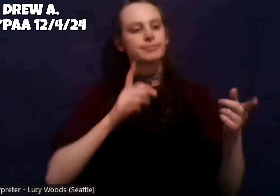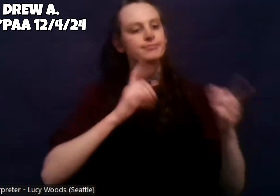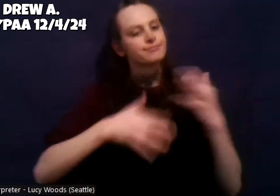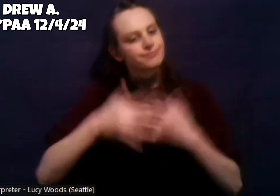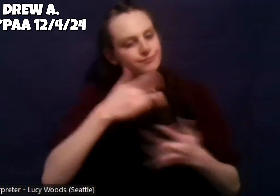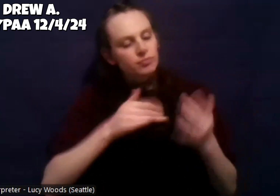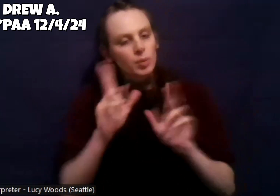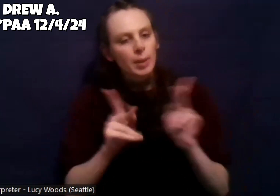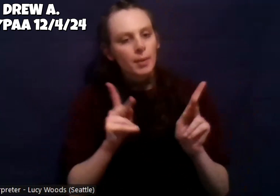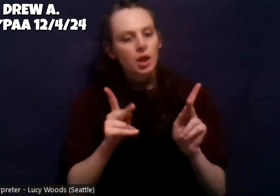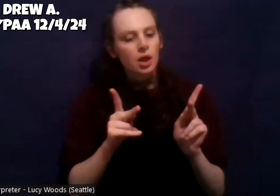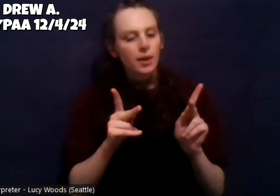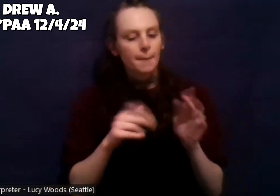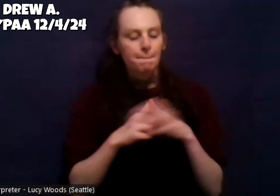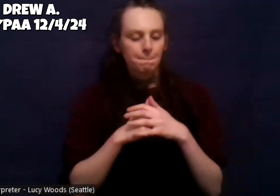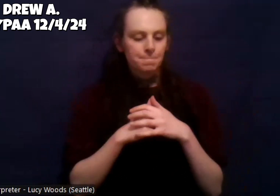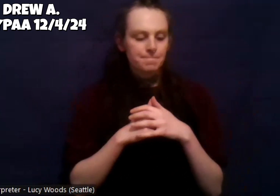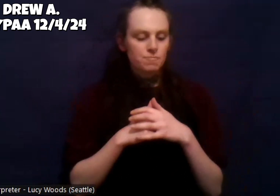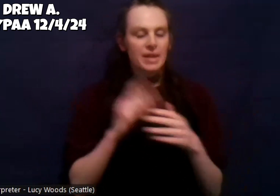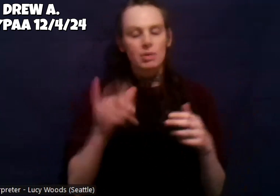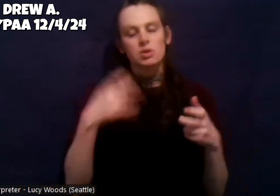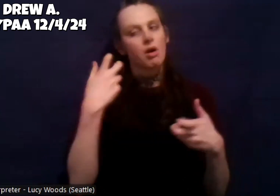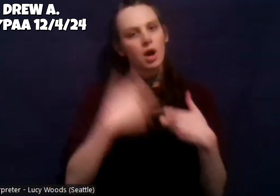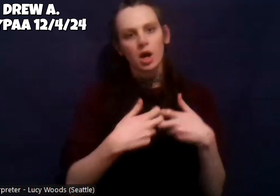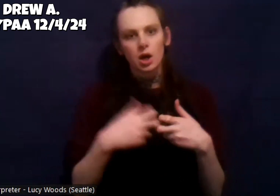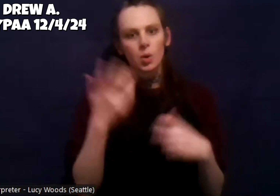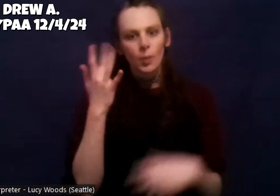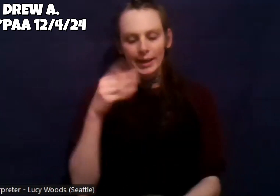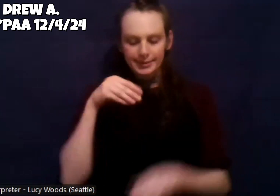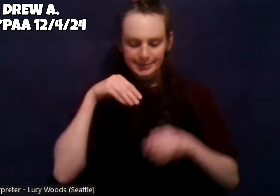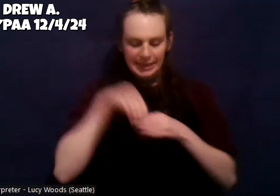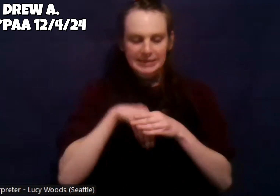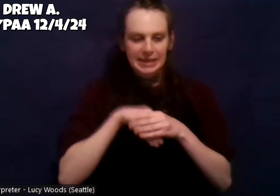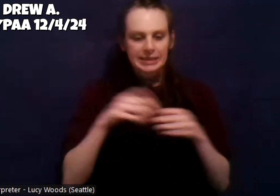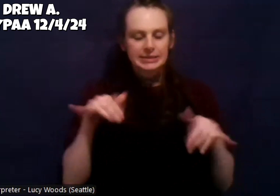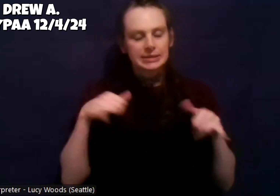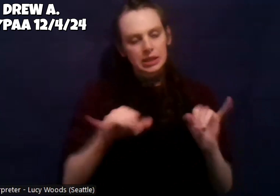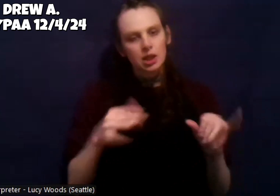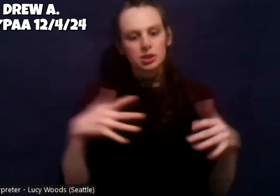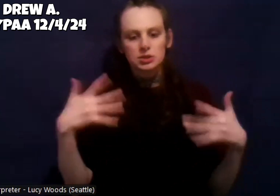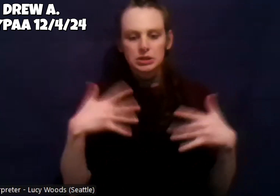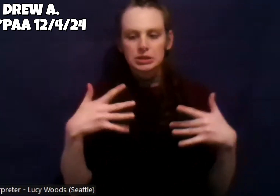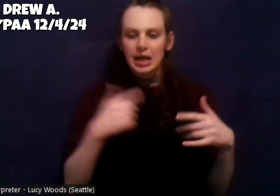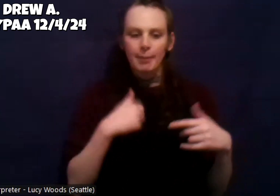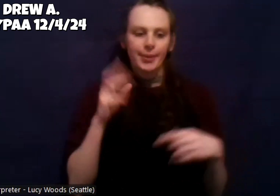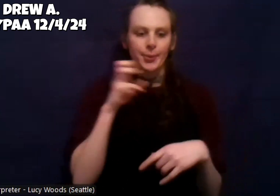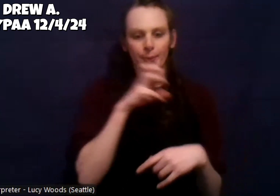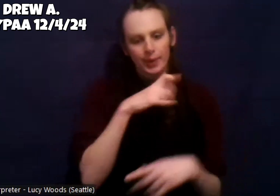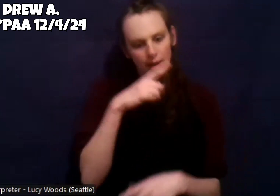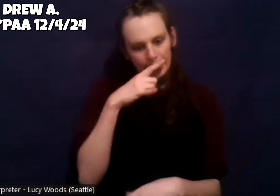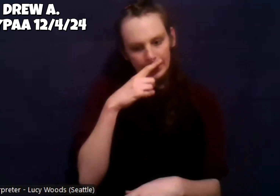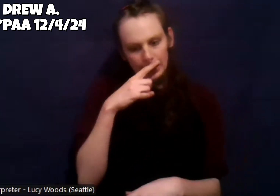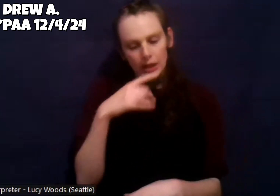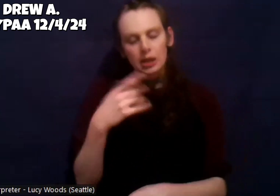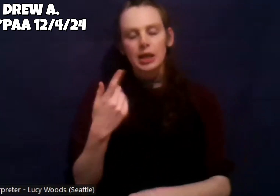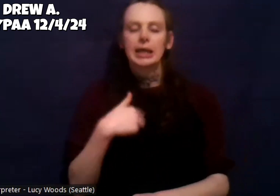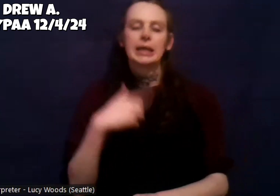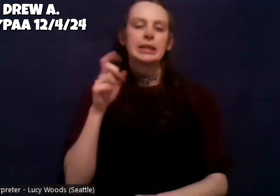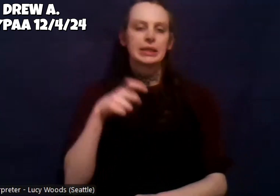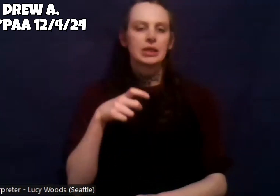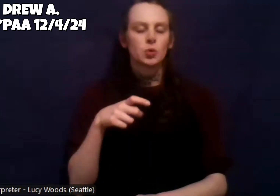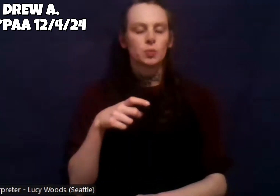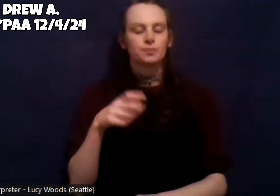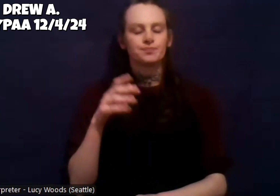that fear that I'm that weird little kid. It's still that fear is still there, um, and I have to push through it,